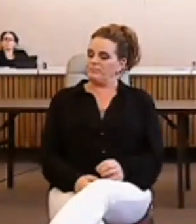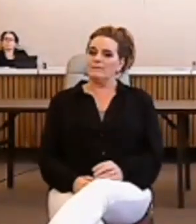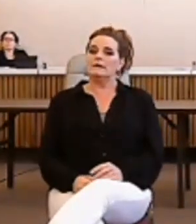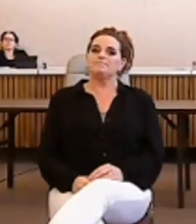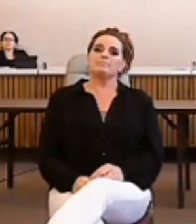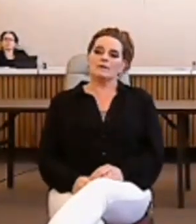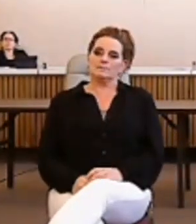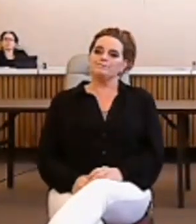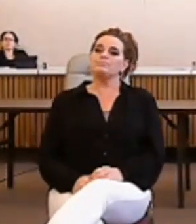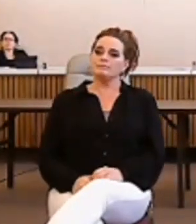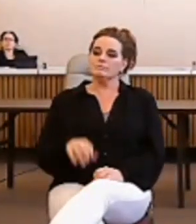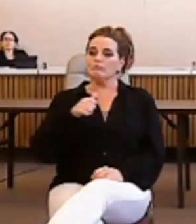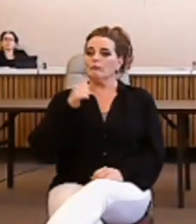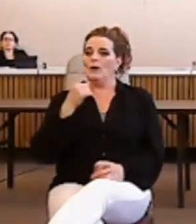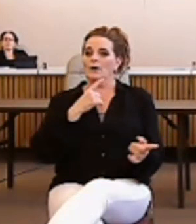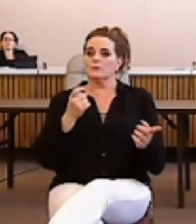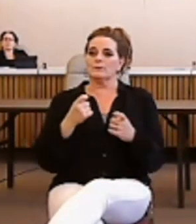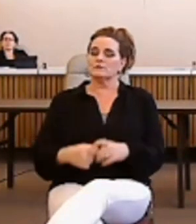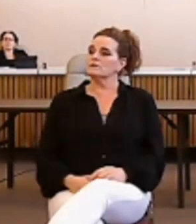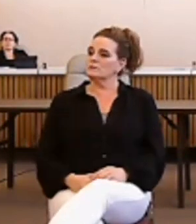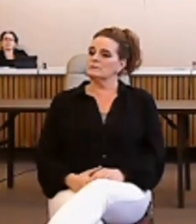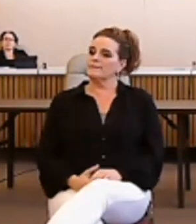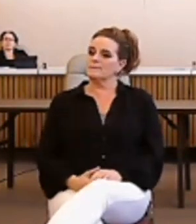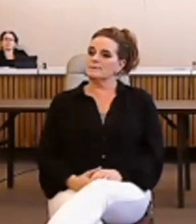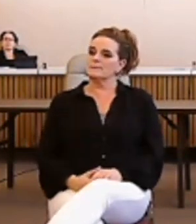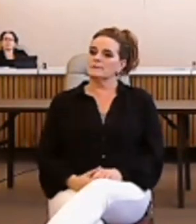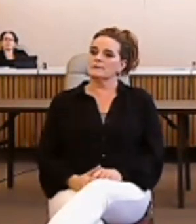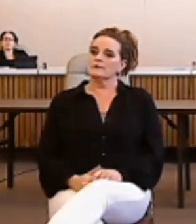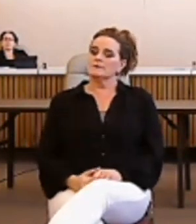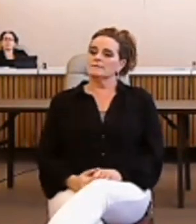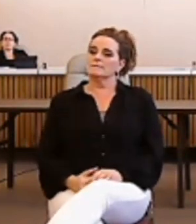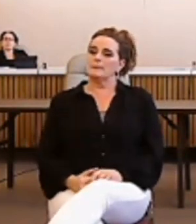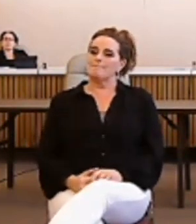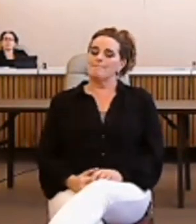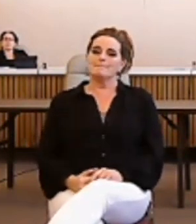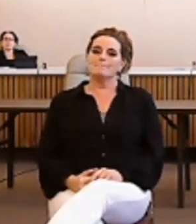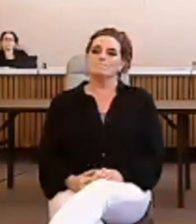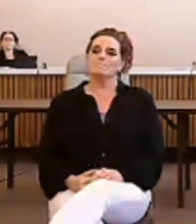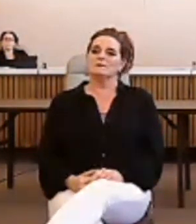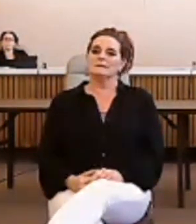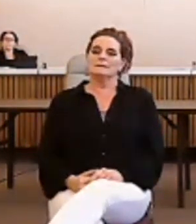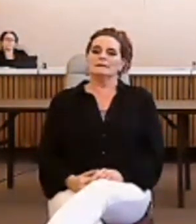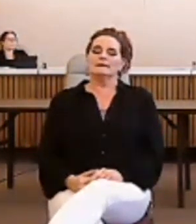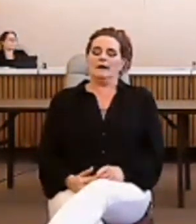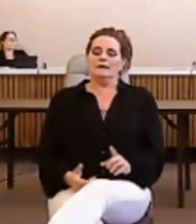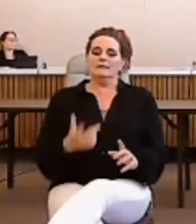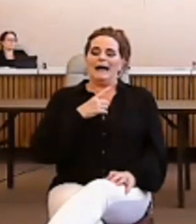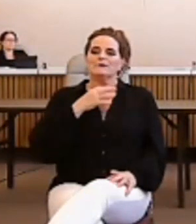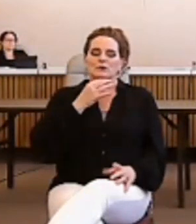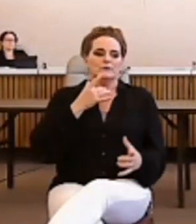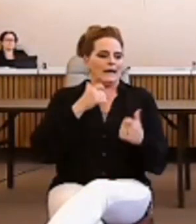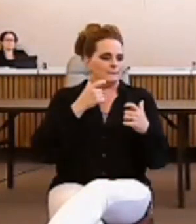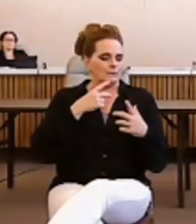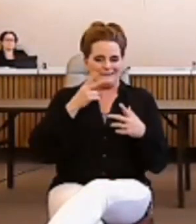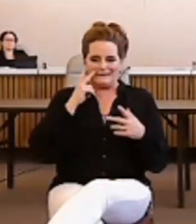specifically on that before we get to opening up the questions? Okay. Yeah, hold on, I haven't asked the town, I just wanted, if anybody wanted to